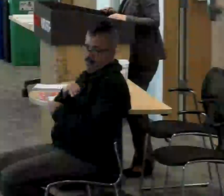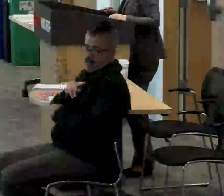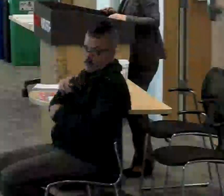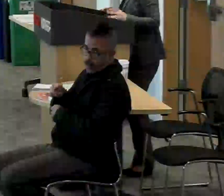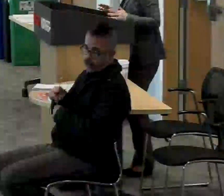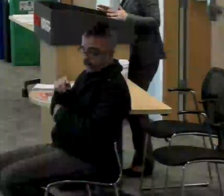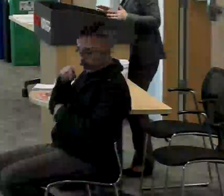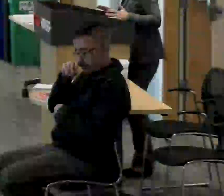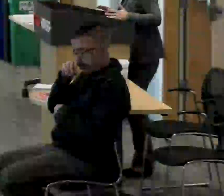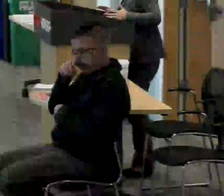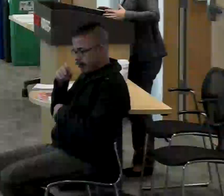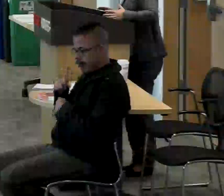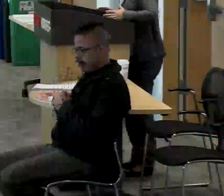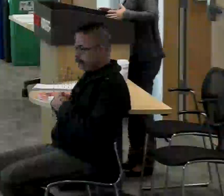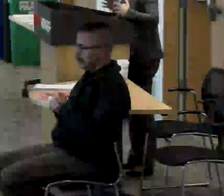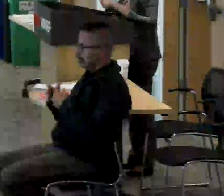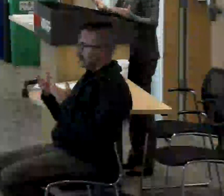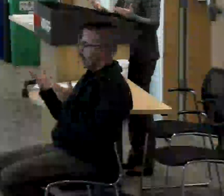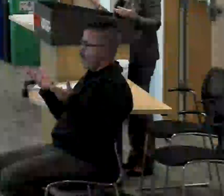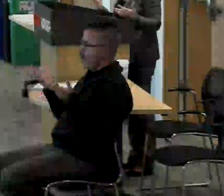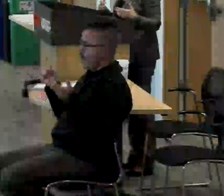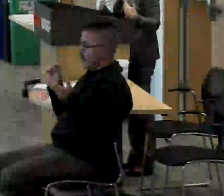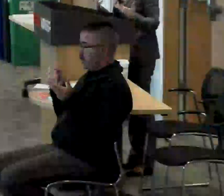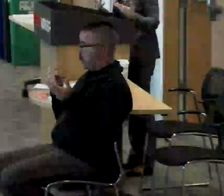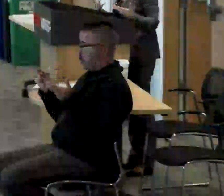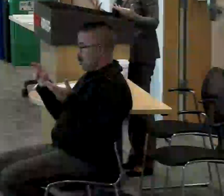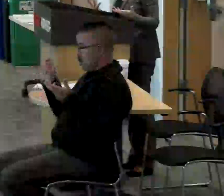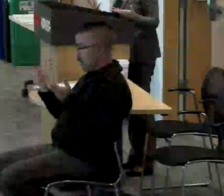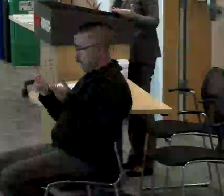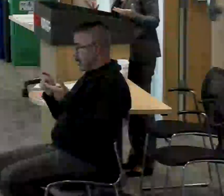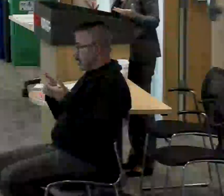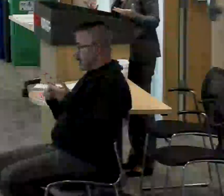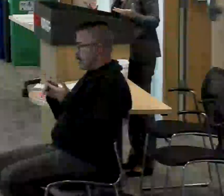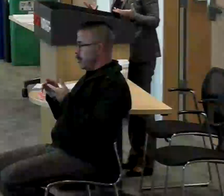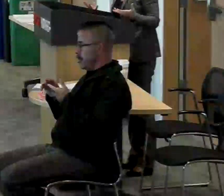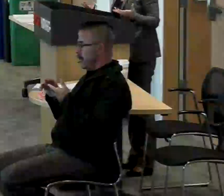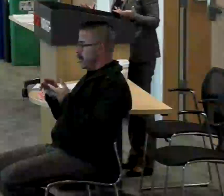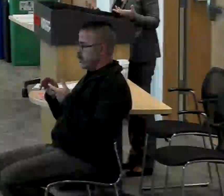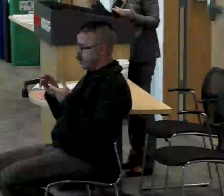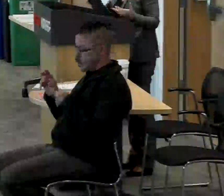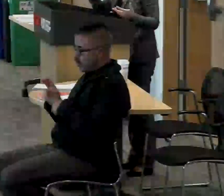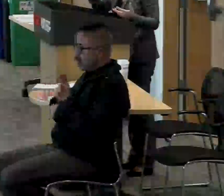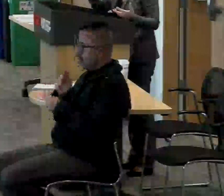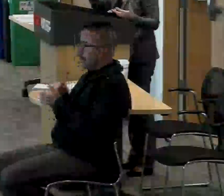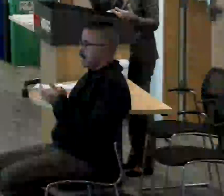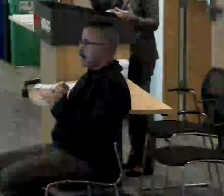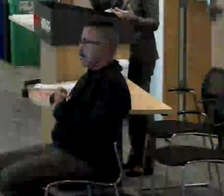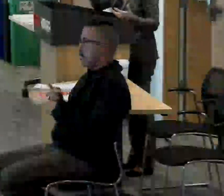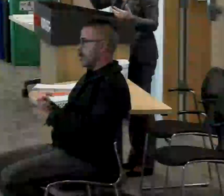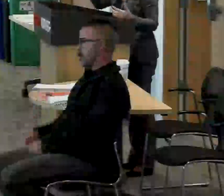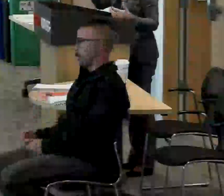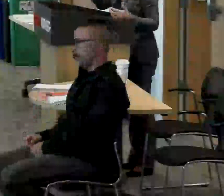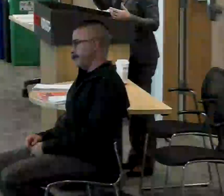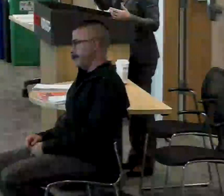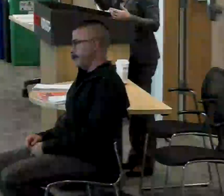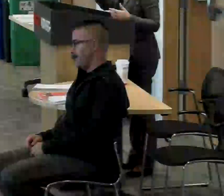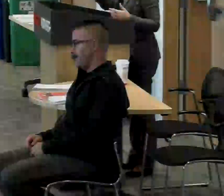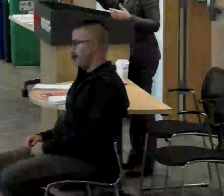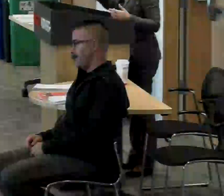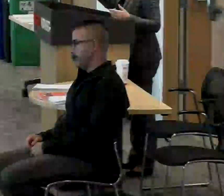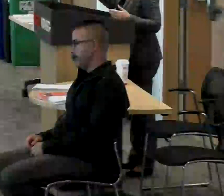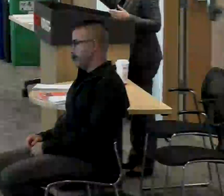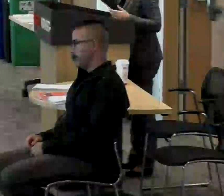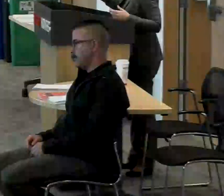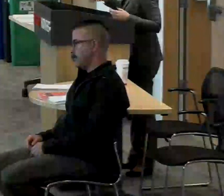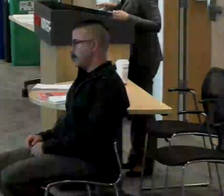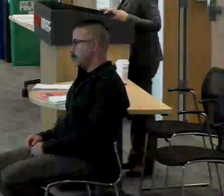But what do you need to be able to actually utilize this product? And aside